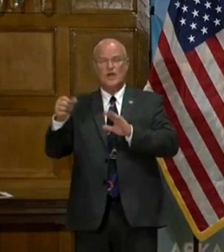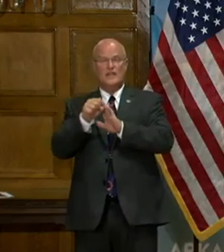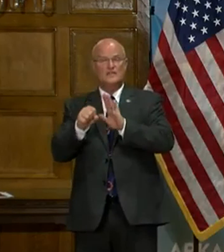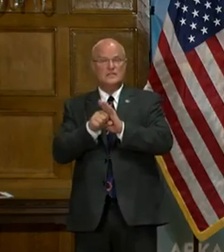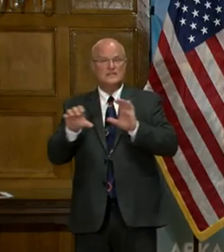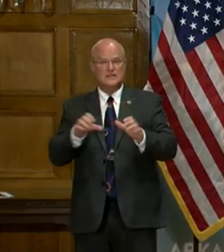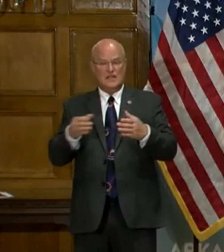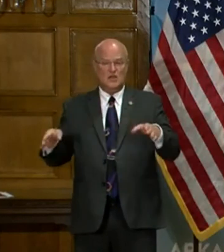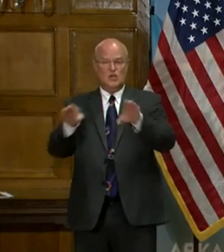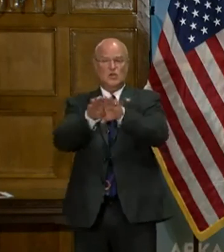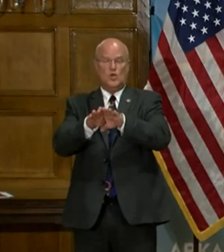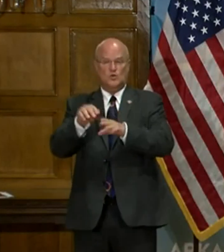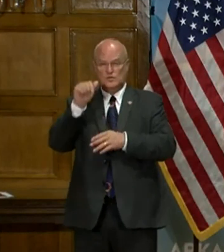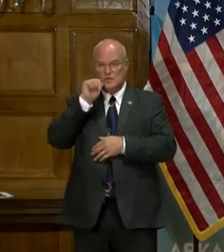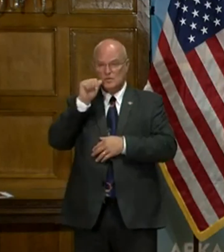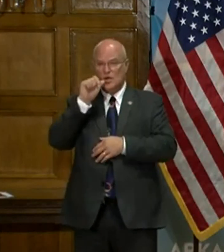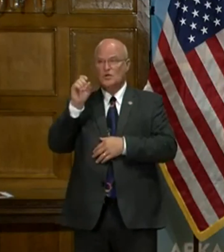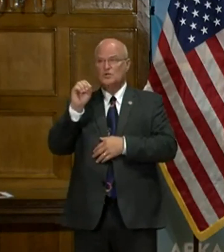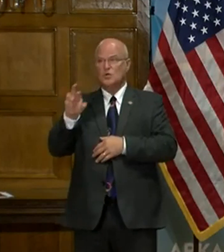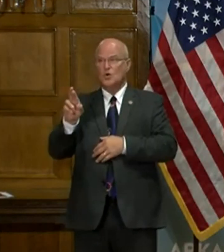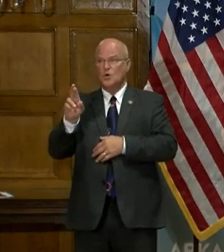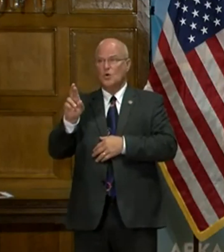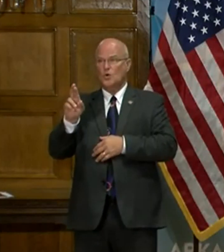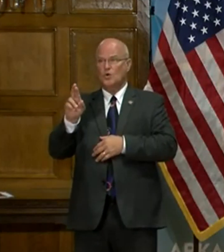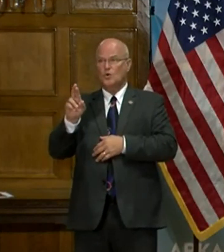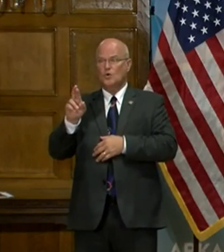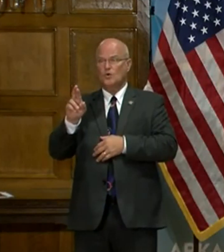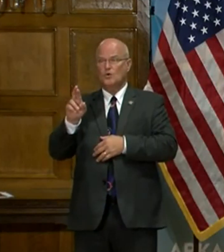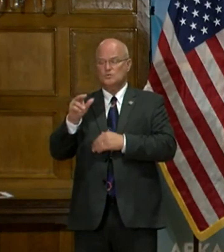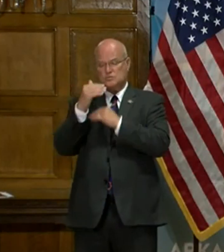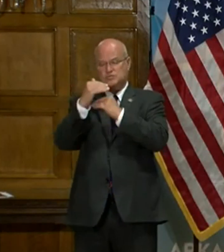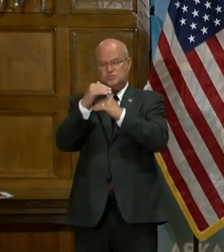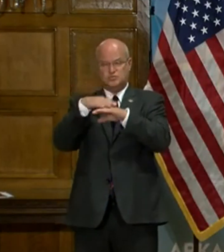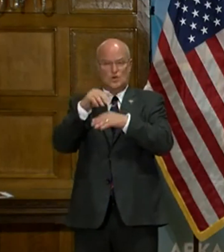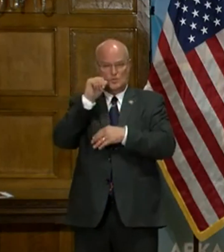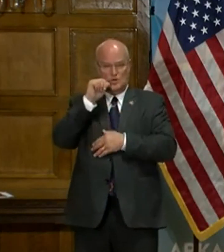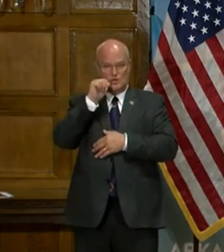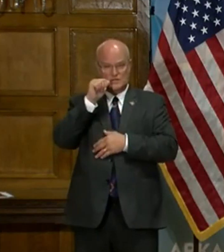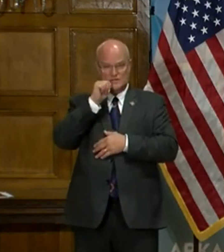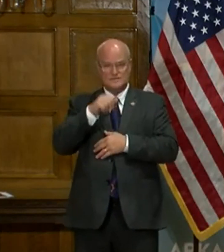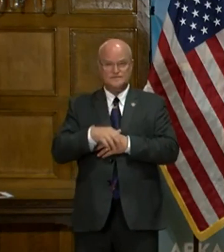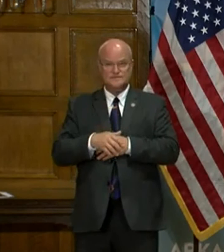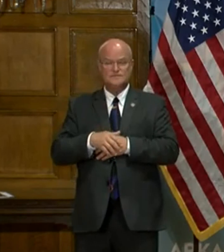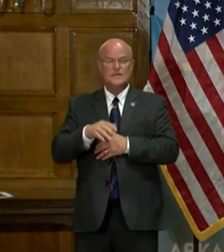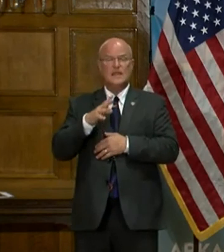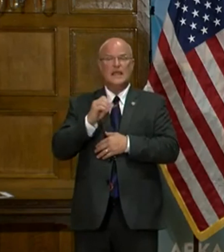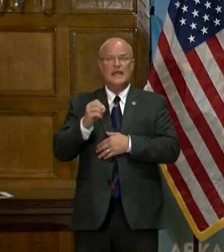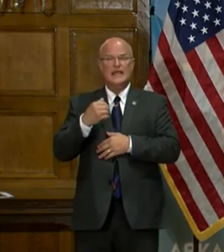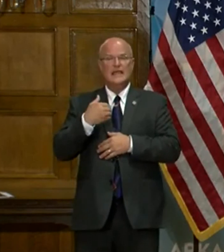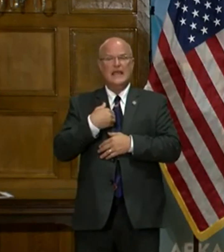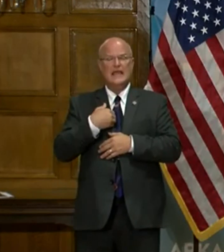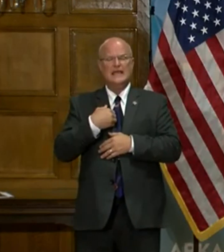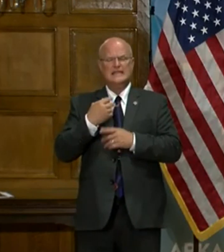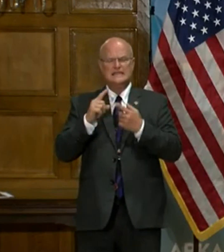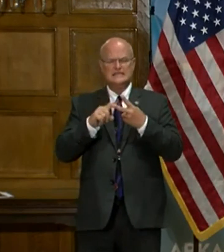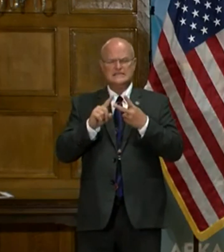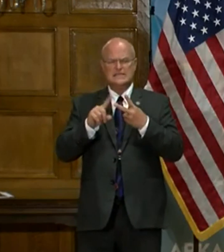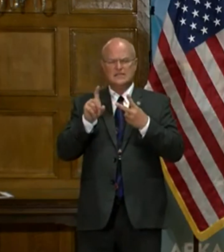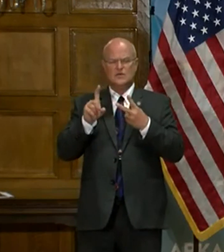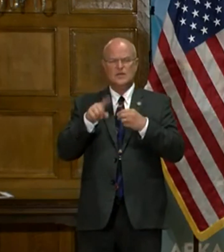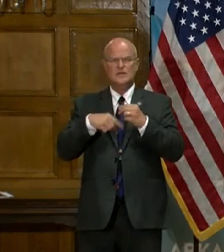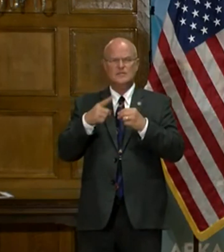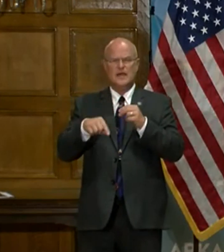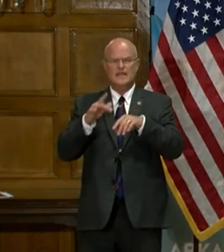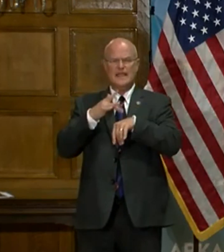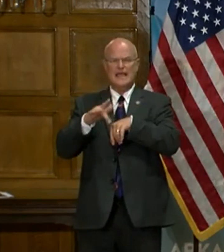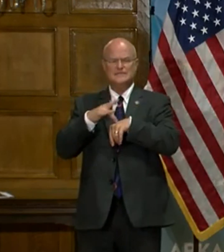have done and close bars or reimpose restrictions on bars? And had a second question on